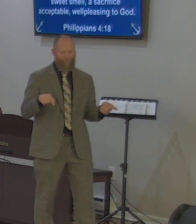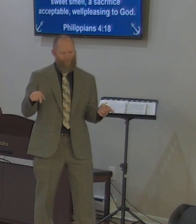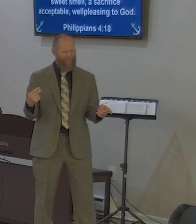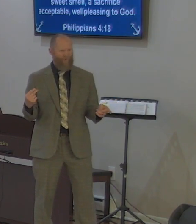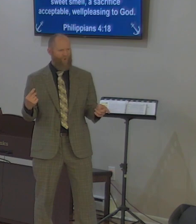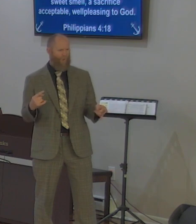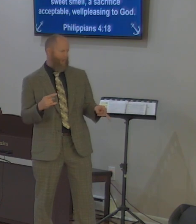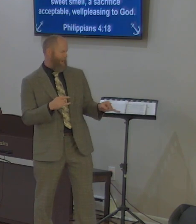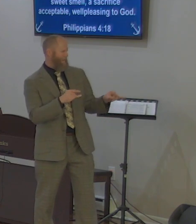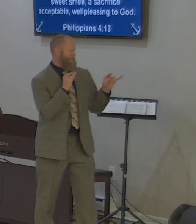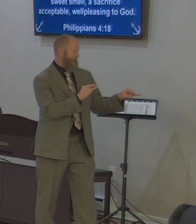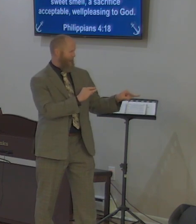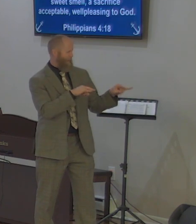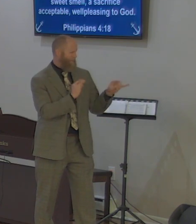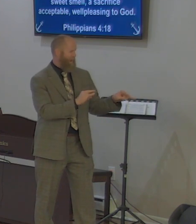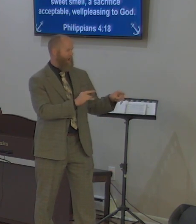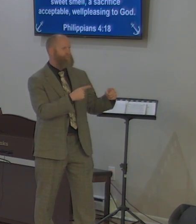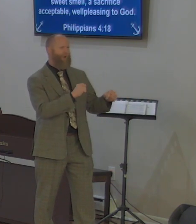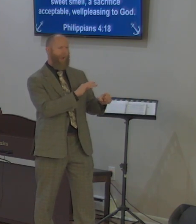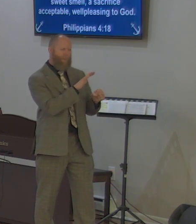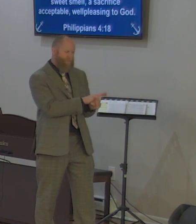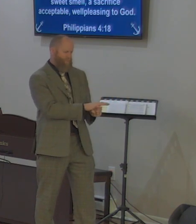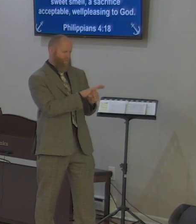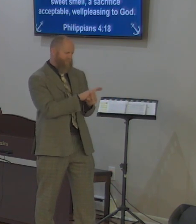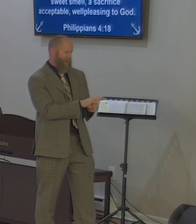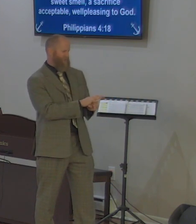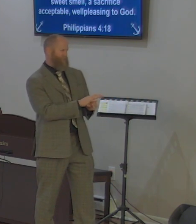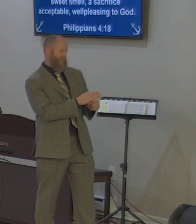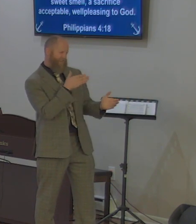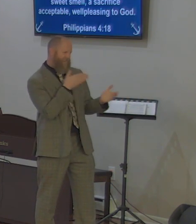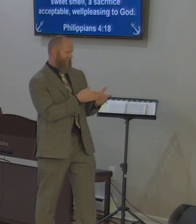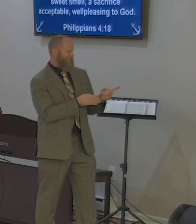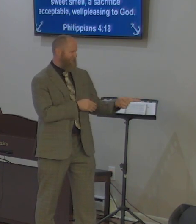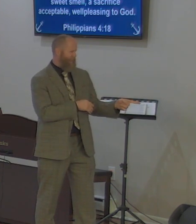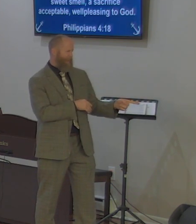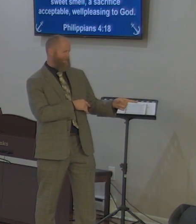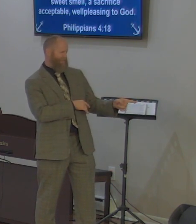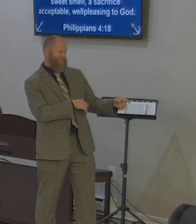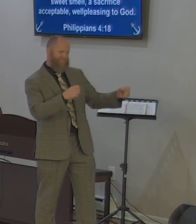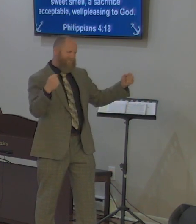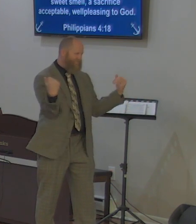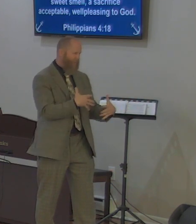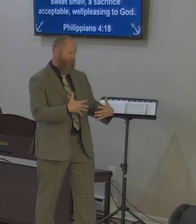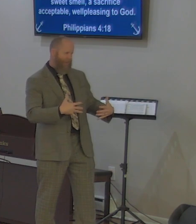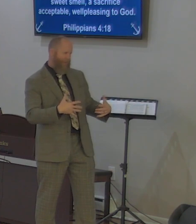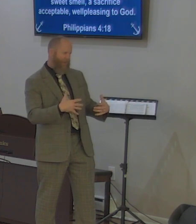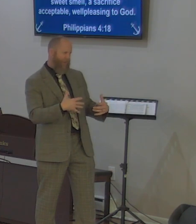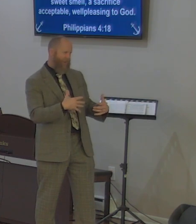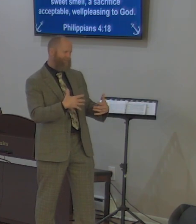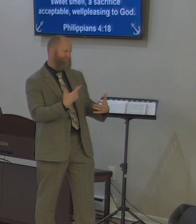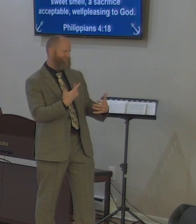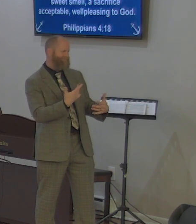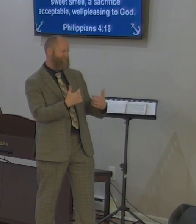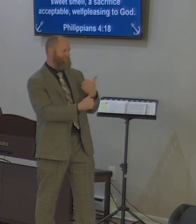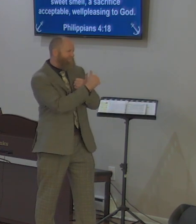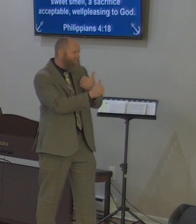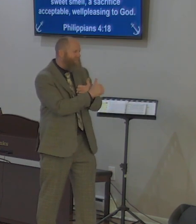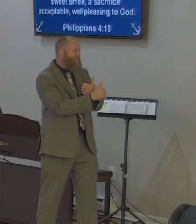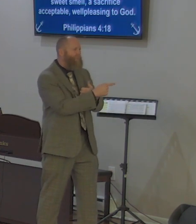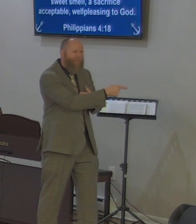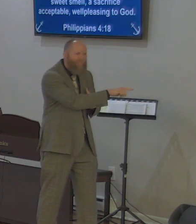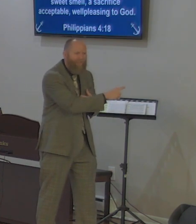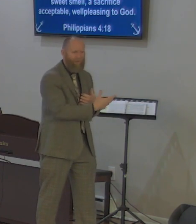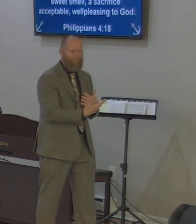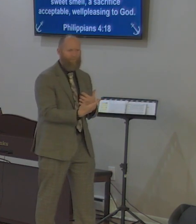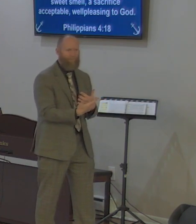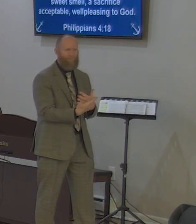pressure when you start to put things where they belong to go back to the broken condition that you were in before in your life. And